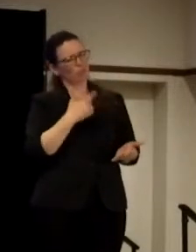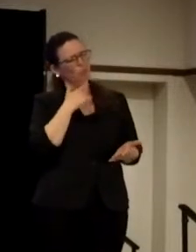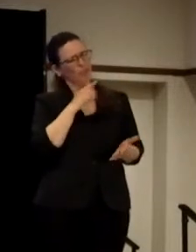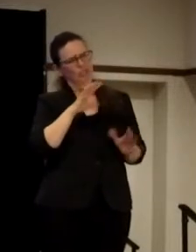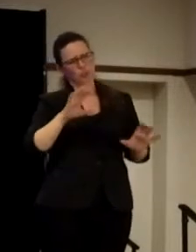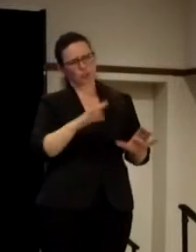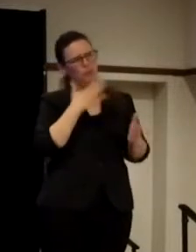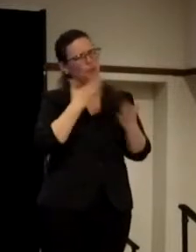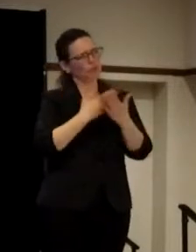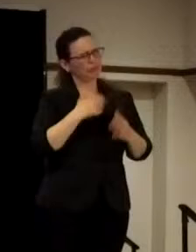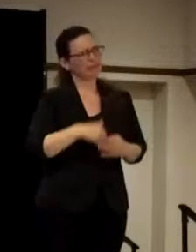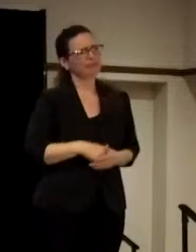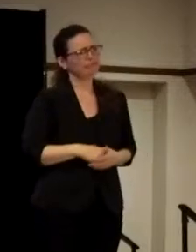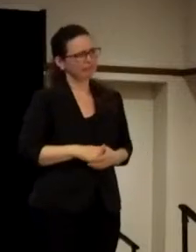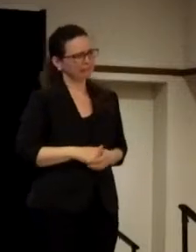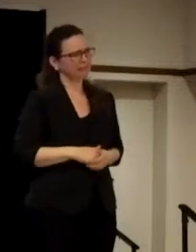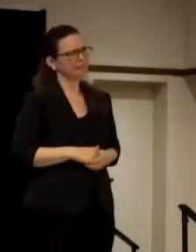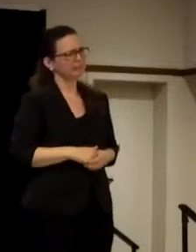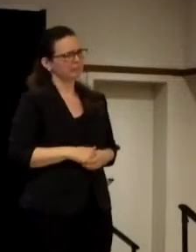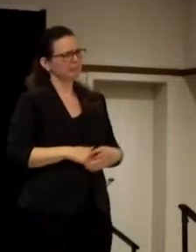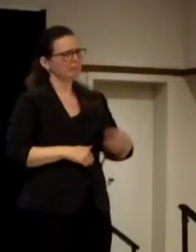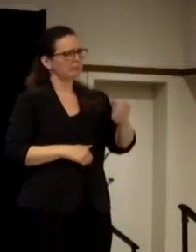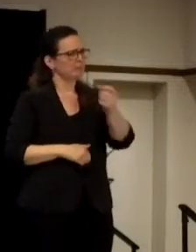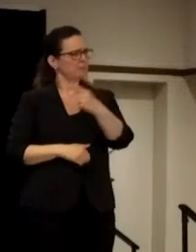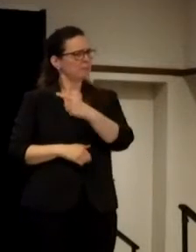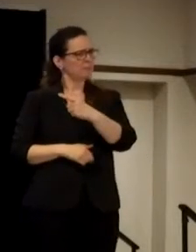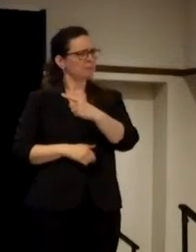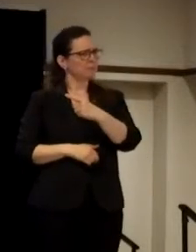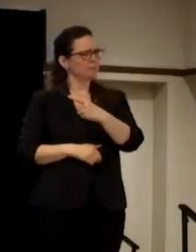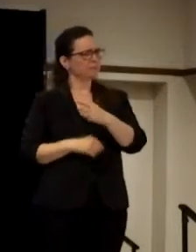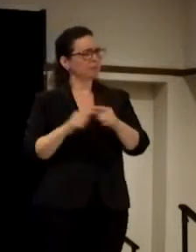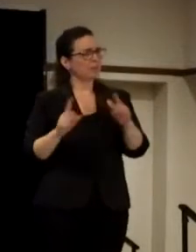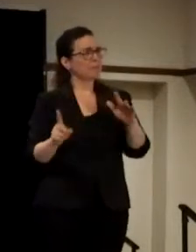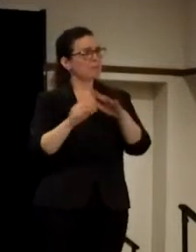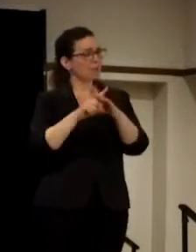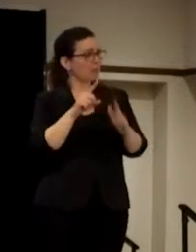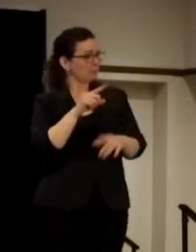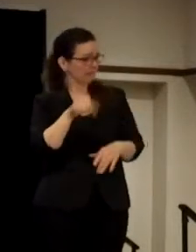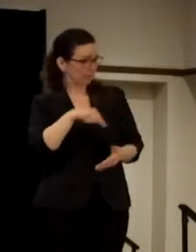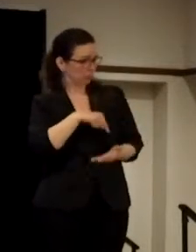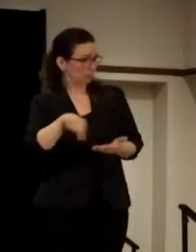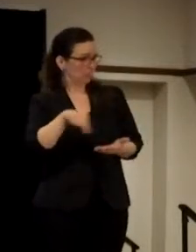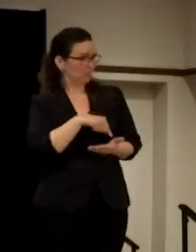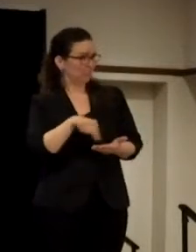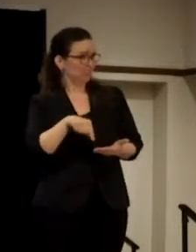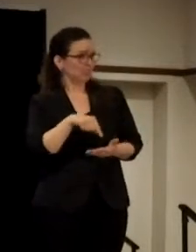You mentioned there's a pop-up this week at the Hamilton Yep. Street Boys and